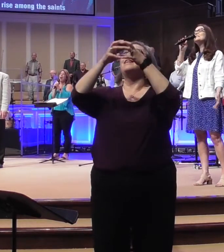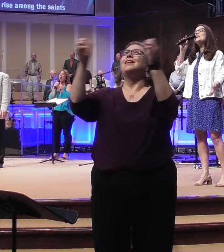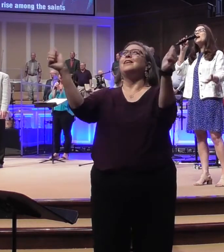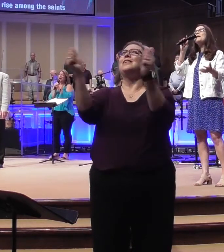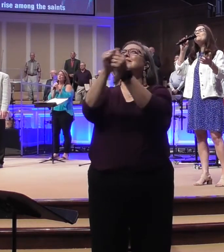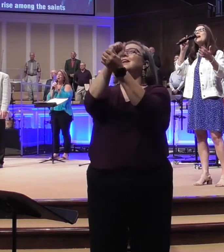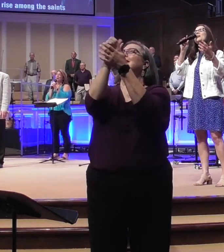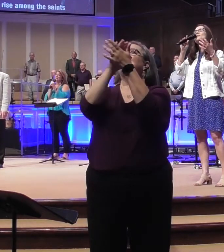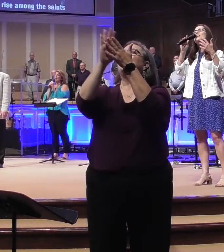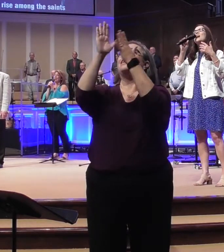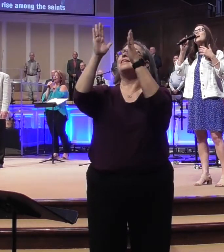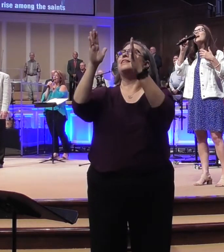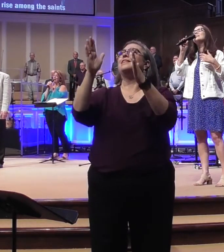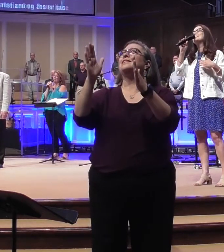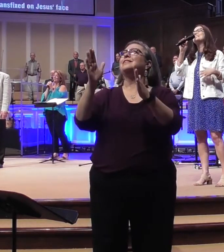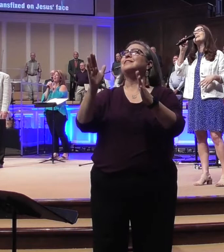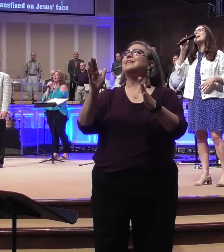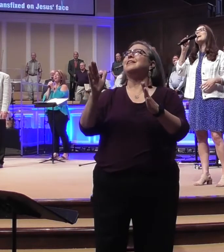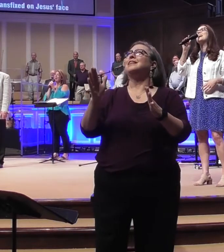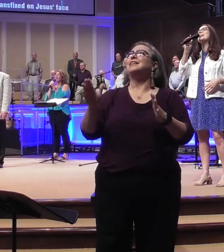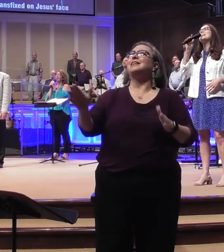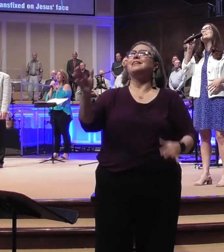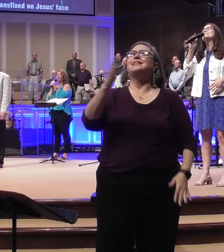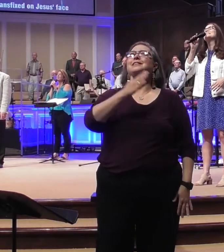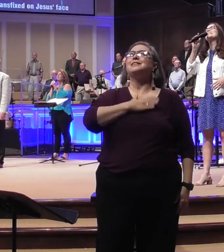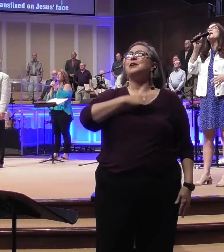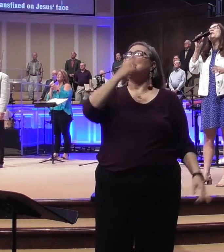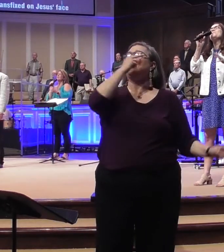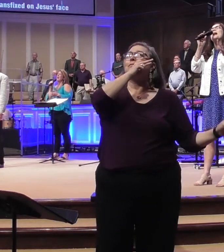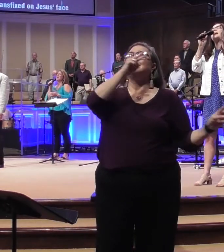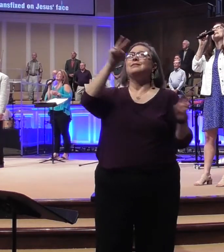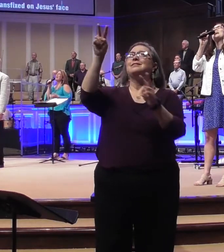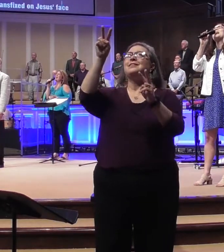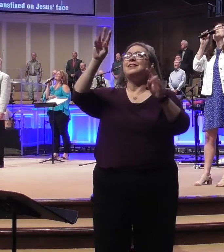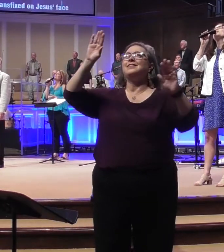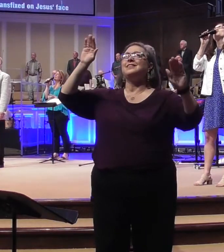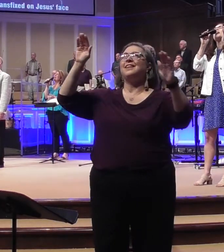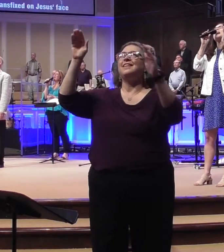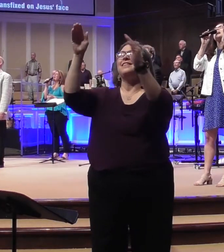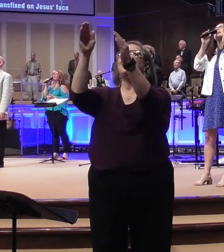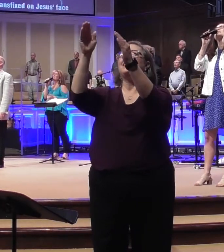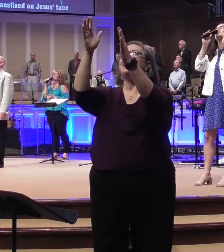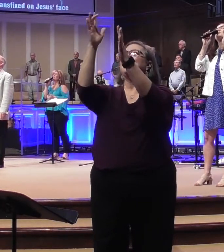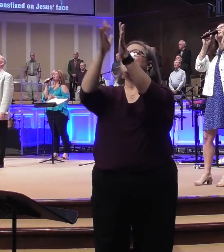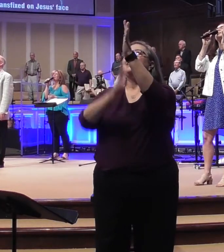rise among the saints, my gaze